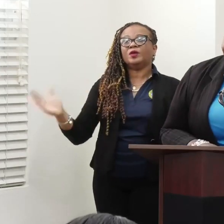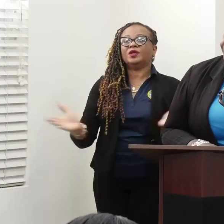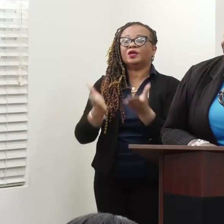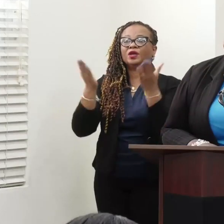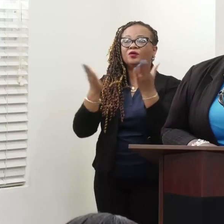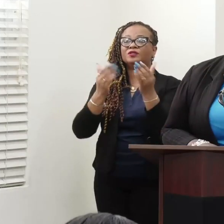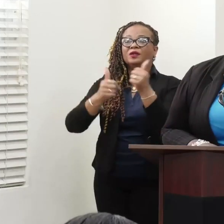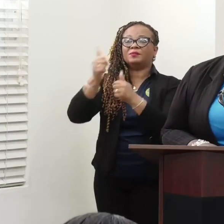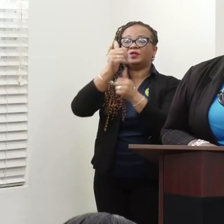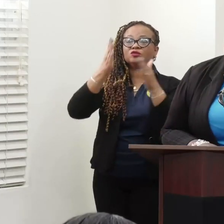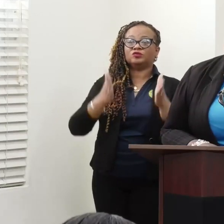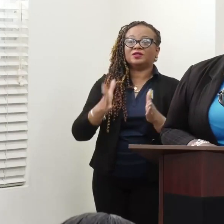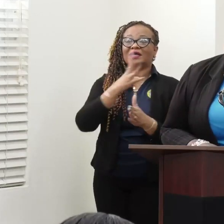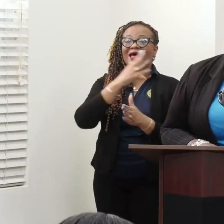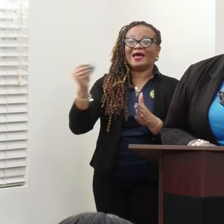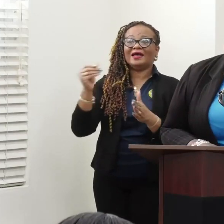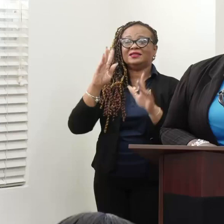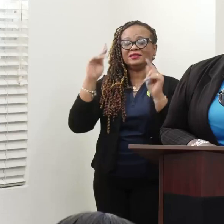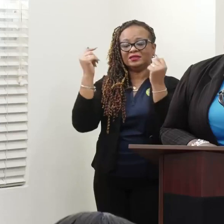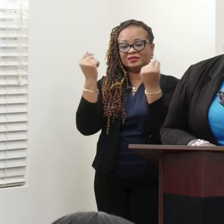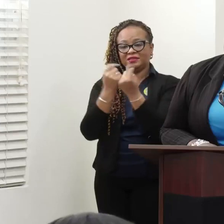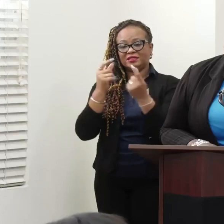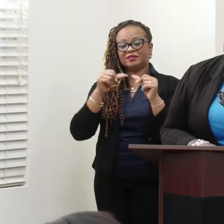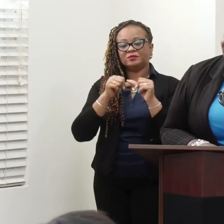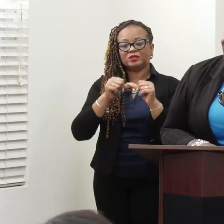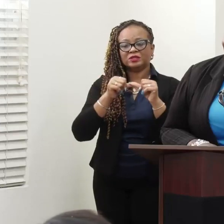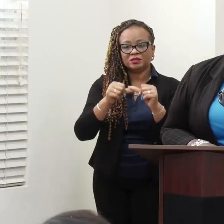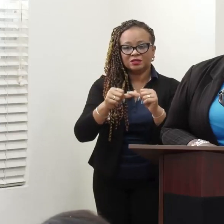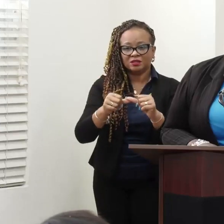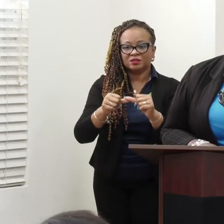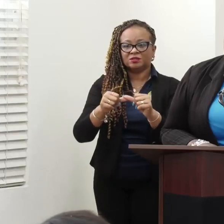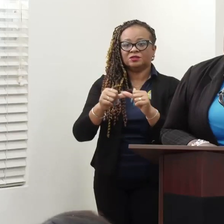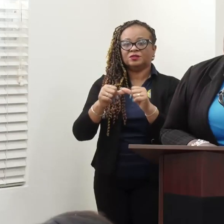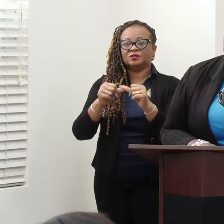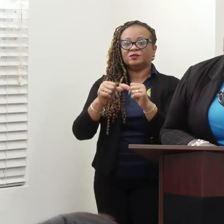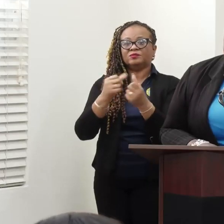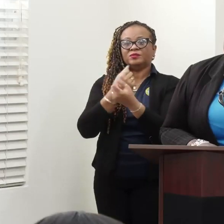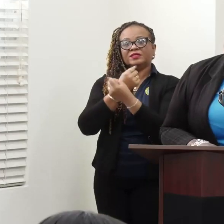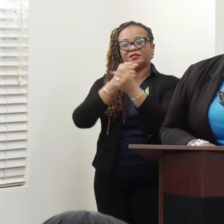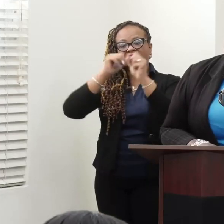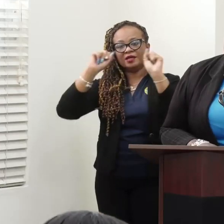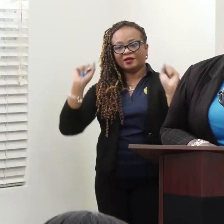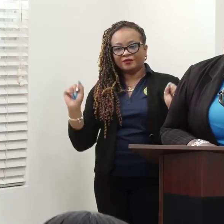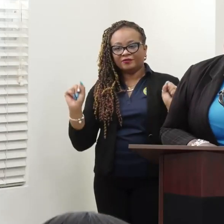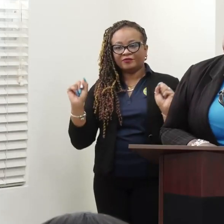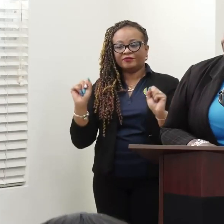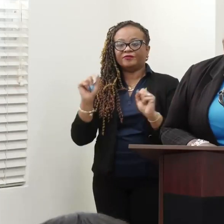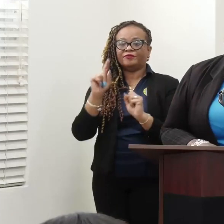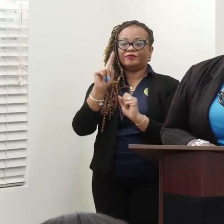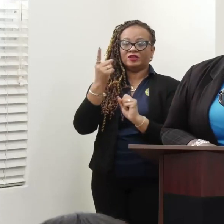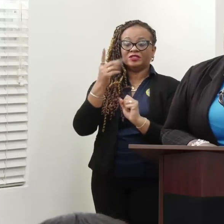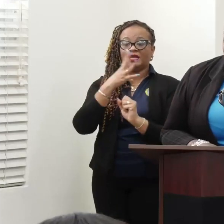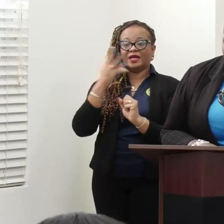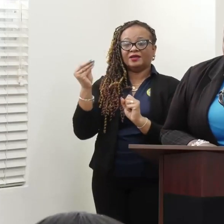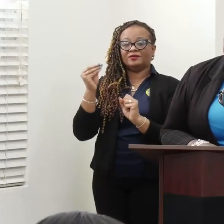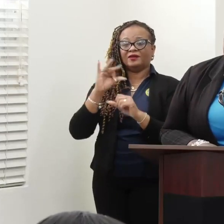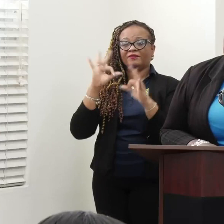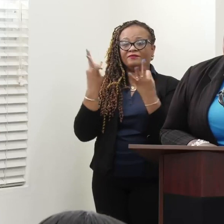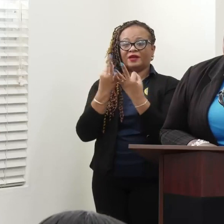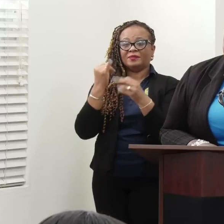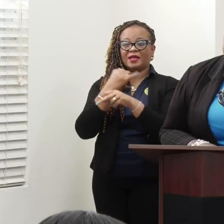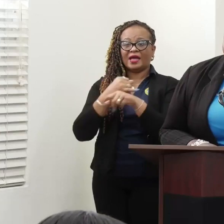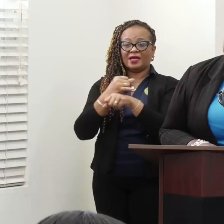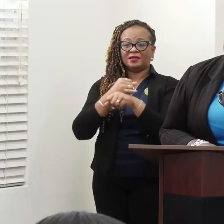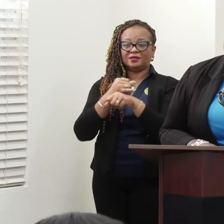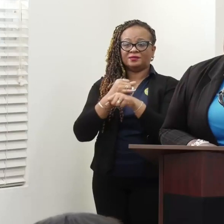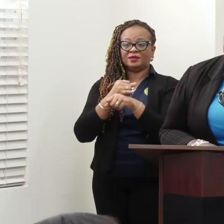Island administrators and their teams to continue to place life and safety first, and we implore all Family Island